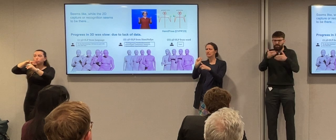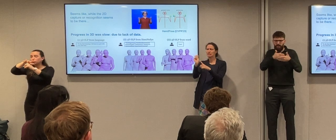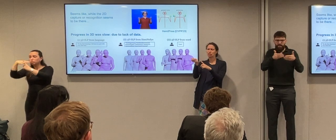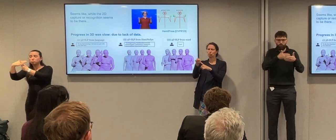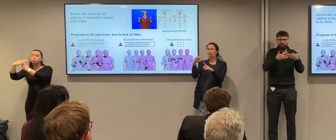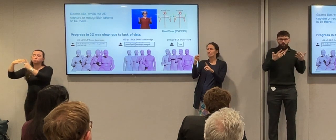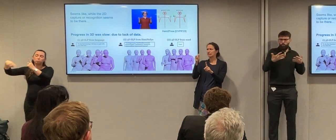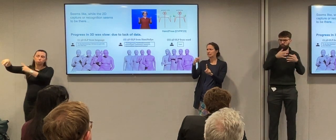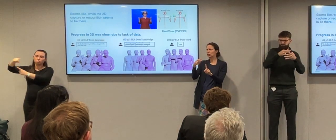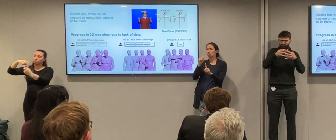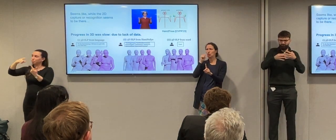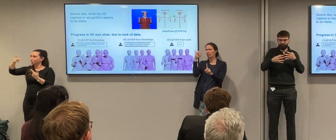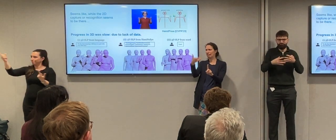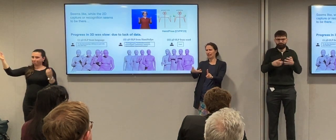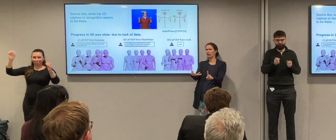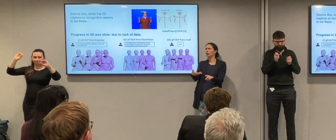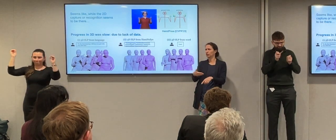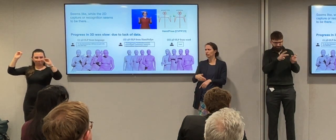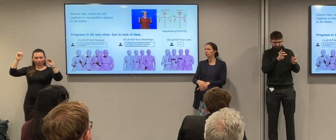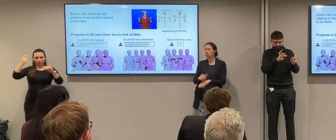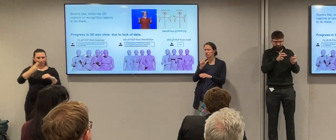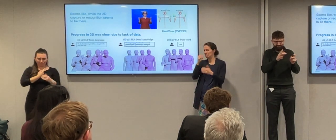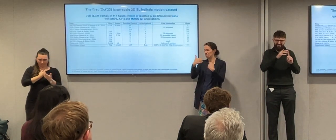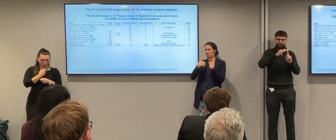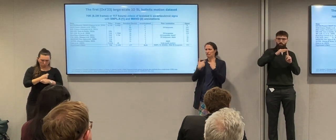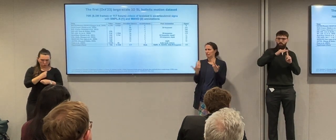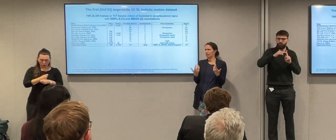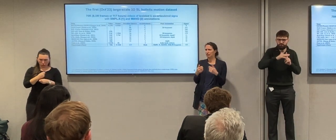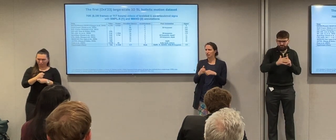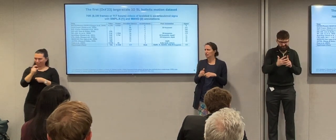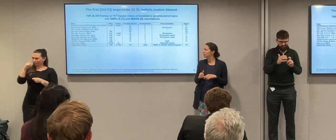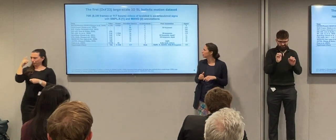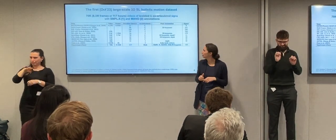signals were not there. So